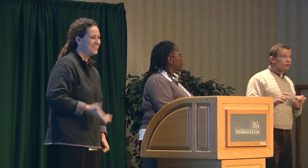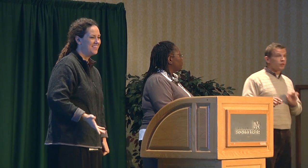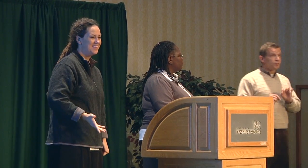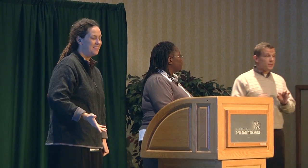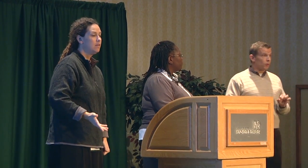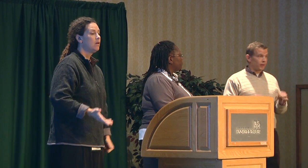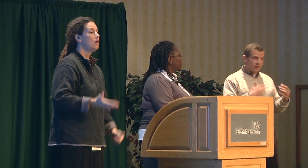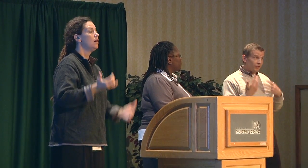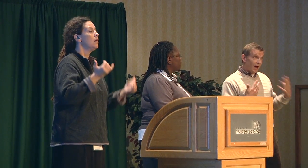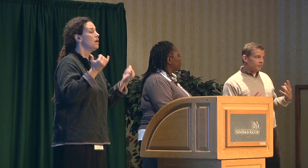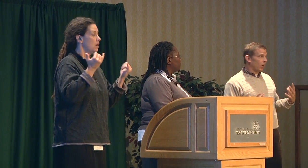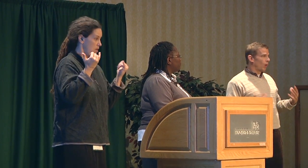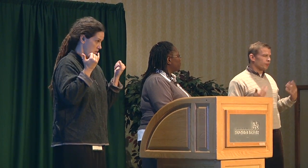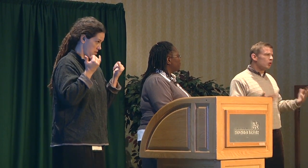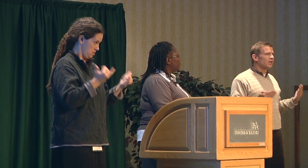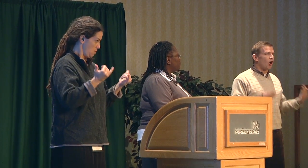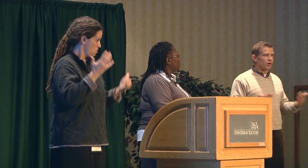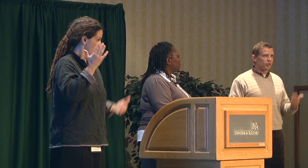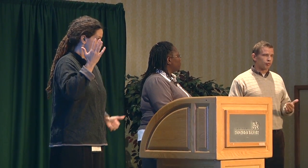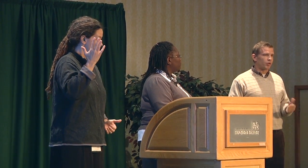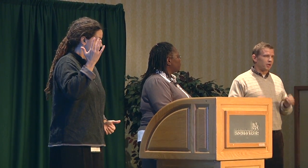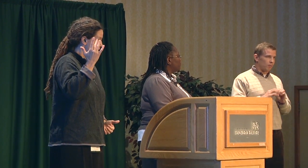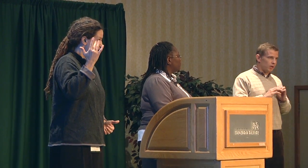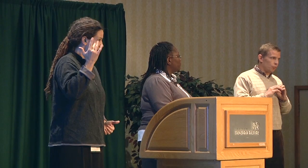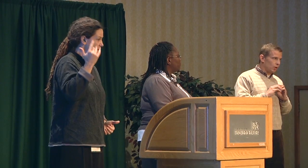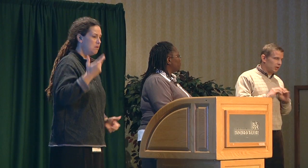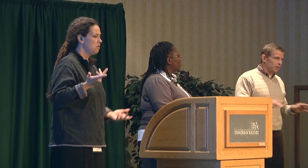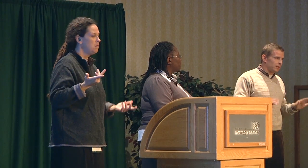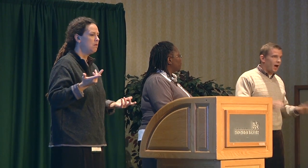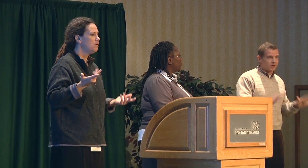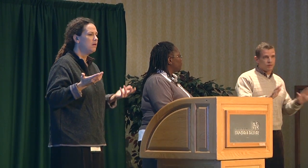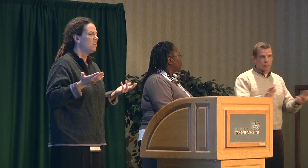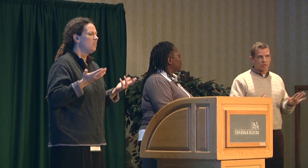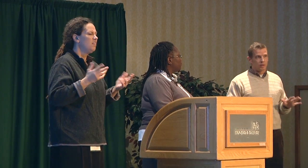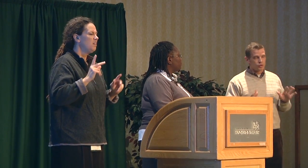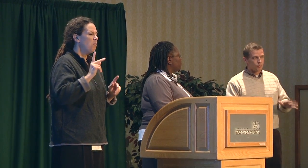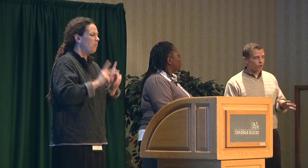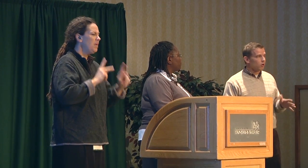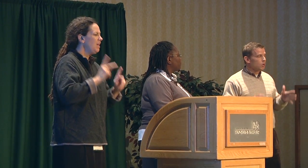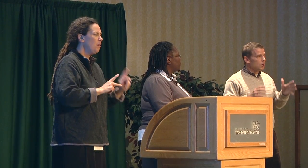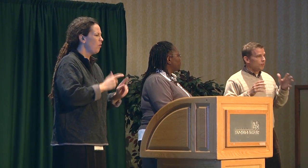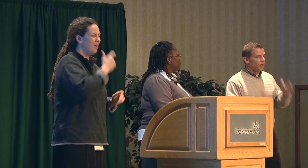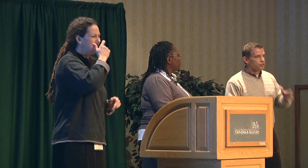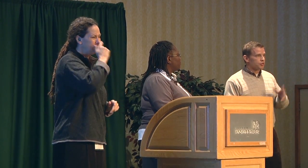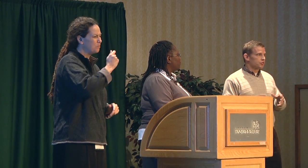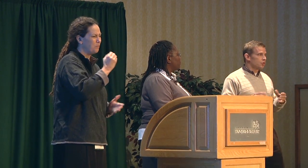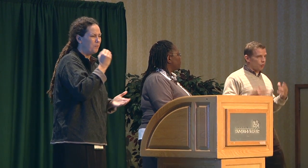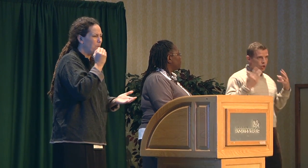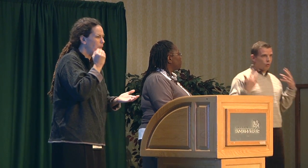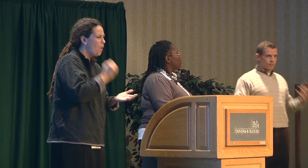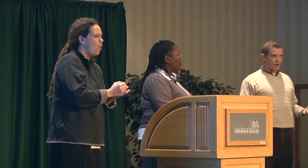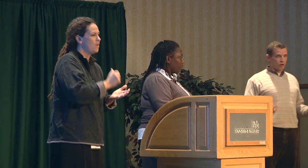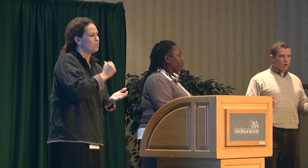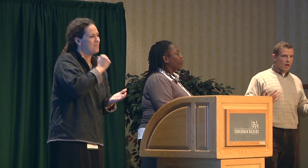is most of these people, at least that I've dealt with, really aren't interested in not giving you an interpreter. They just